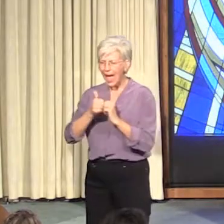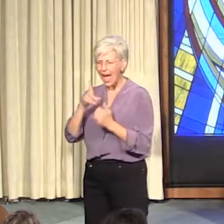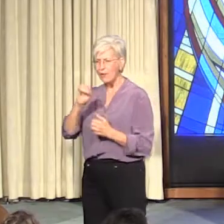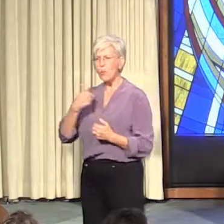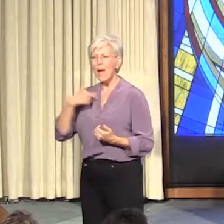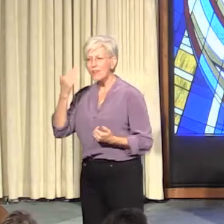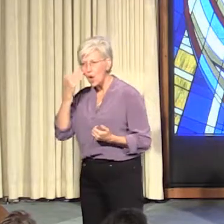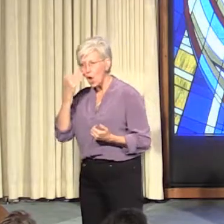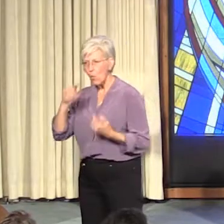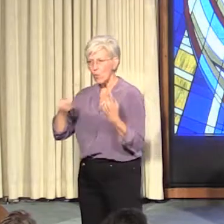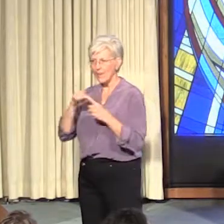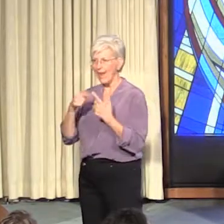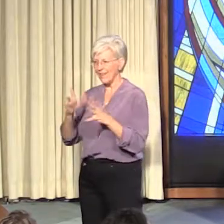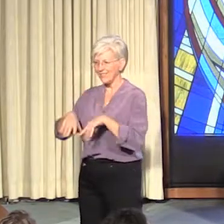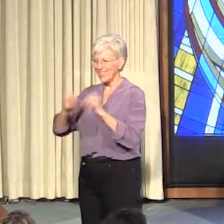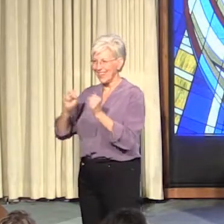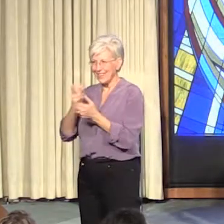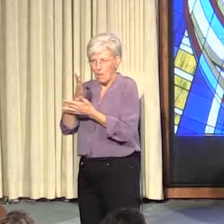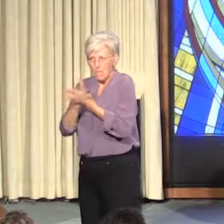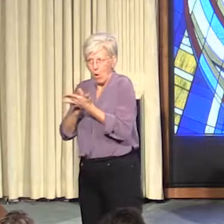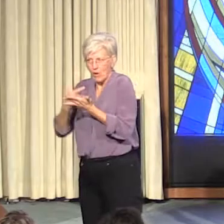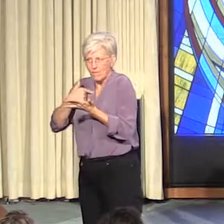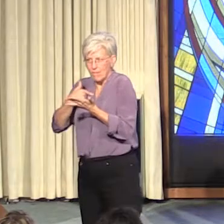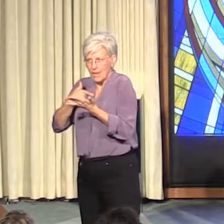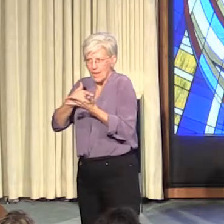into the shadow? How do I know?